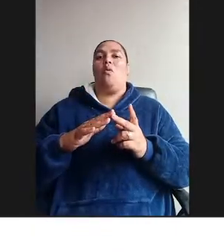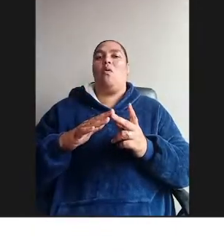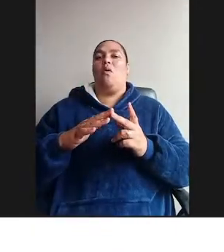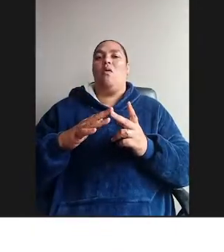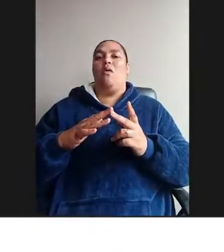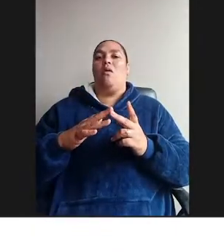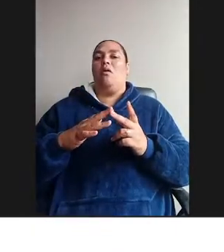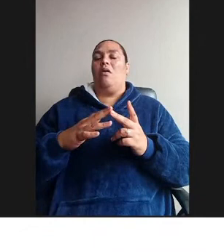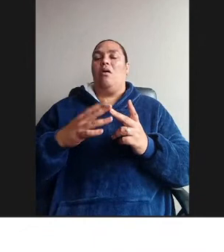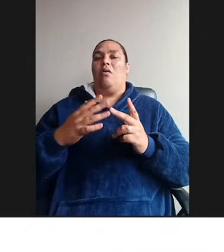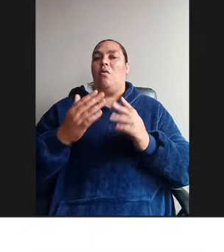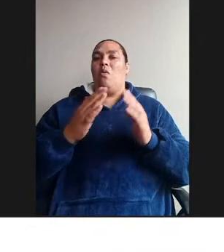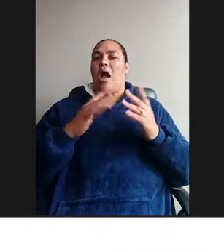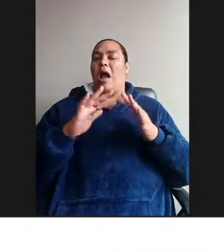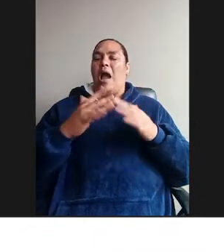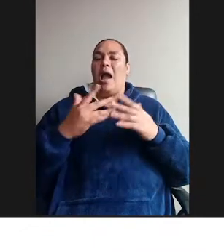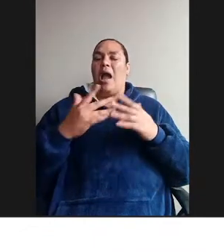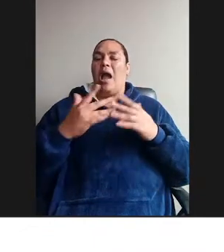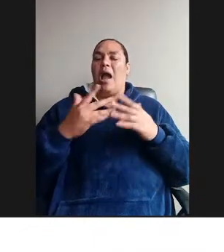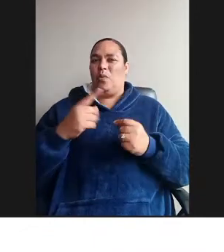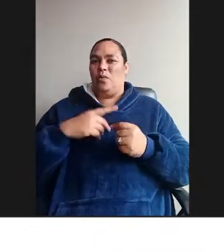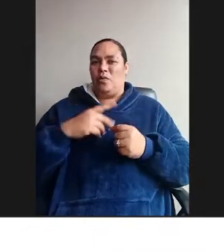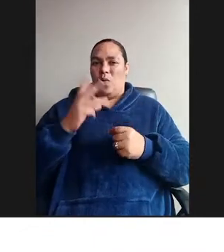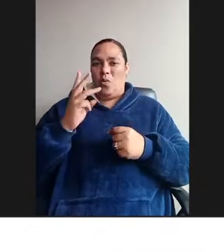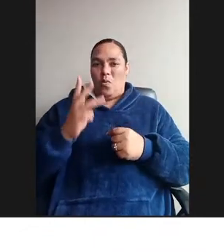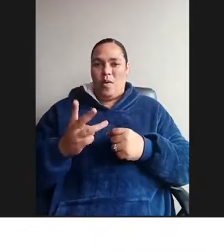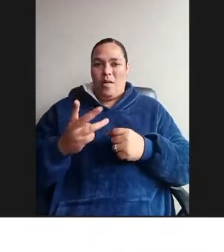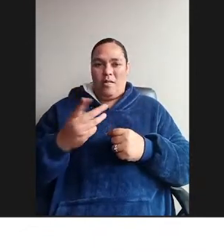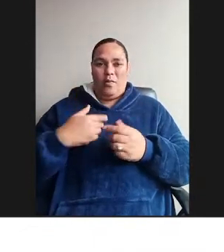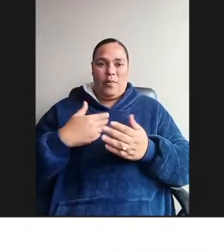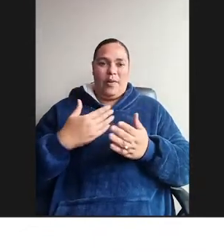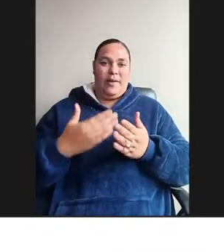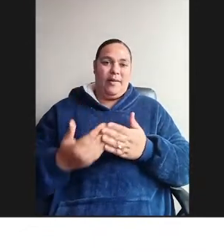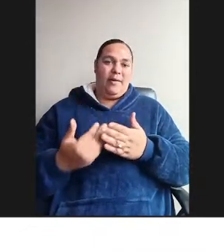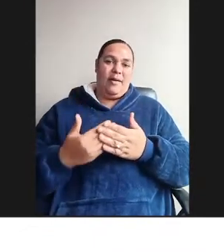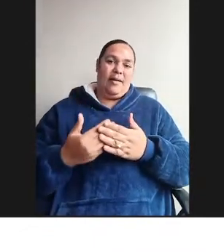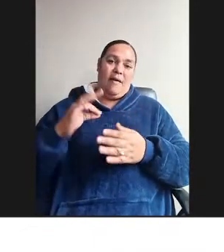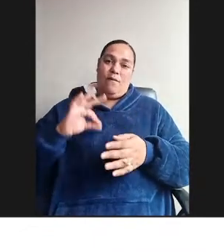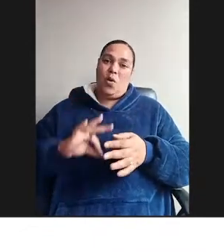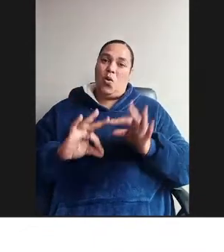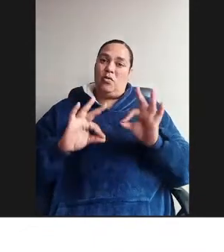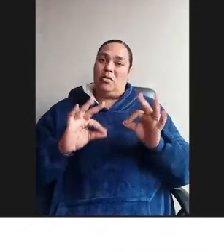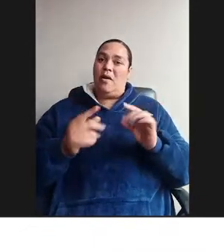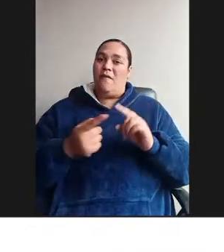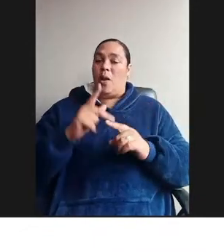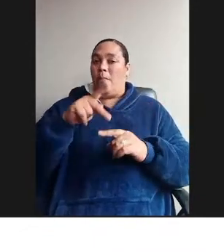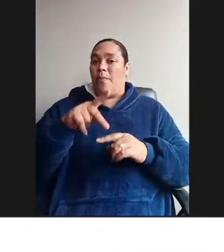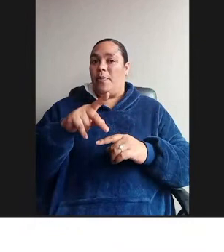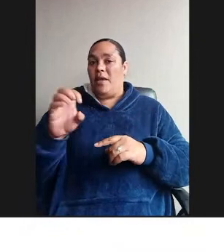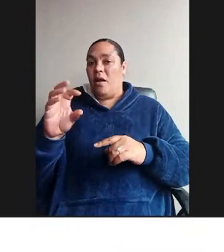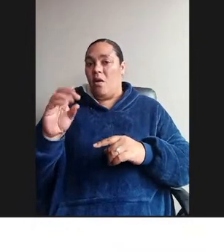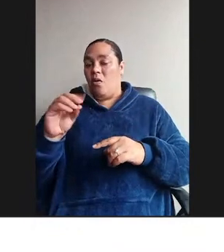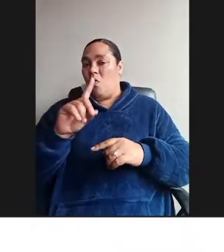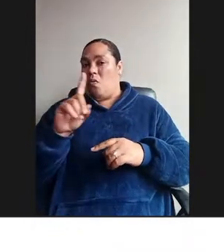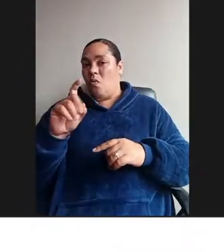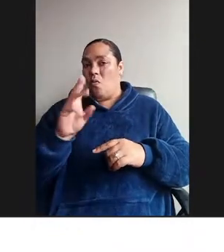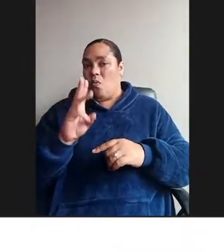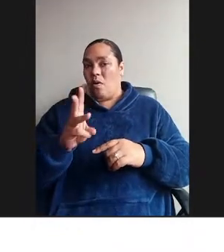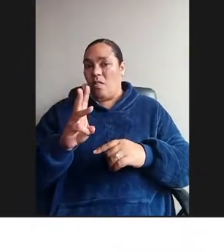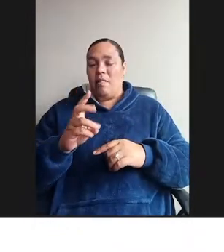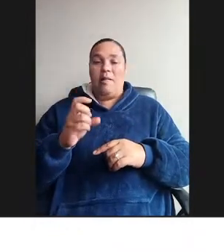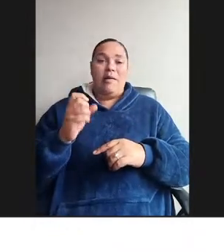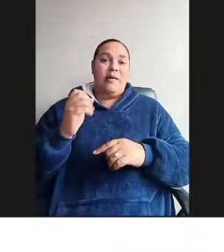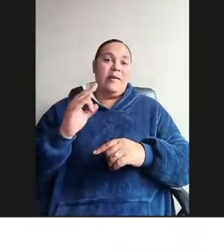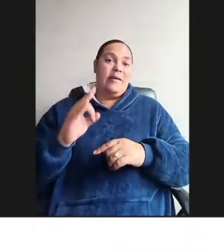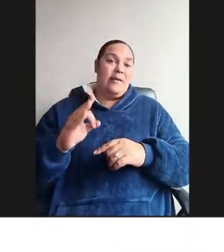housing consumer. Are we going to be able to afford that from the PO? And if we are not